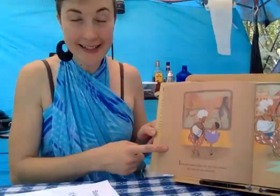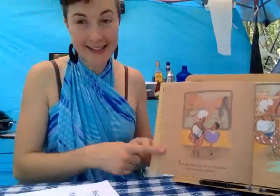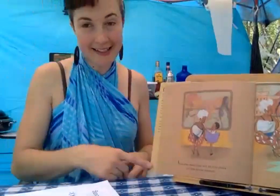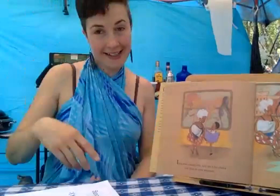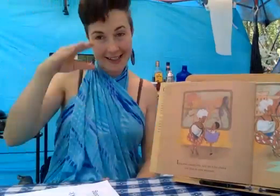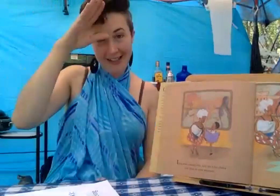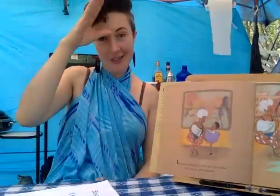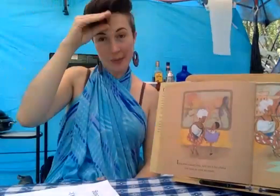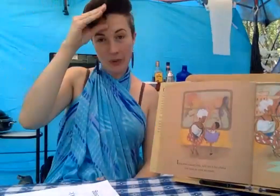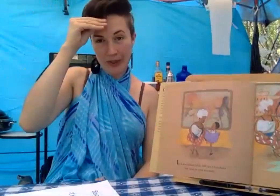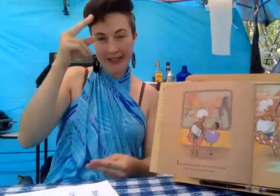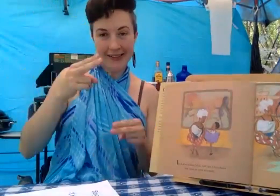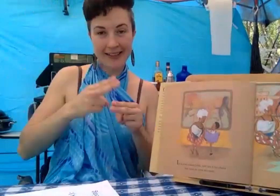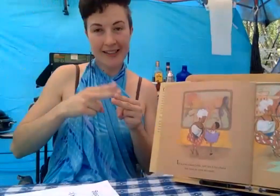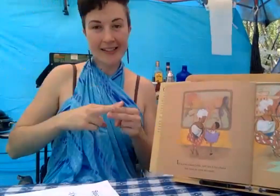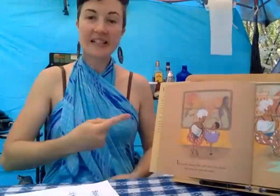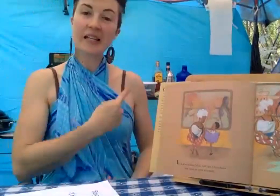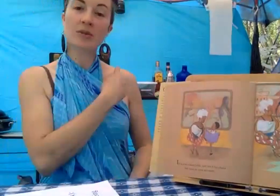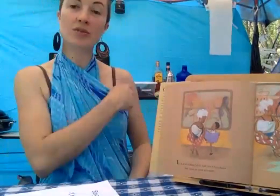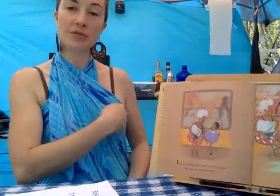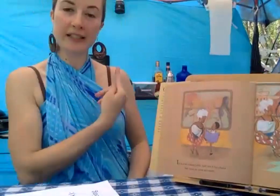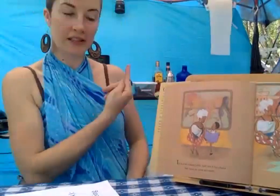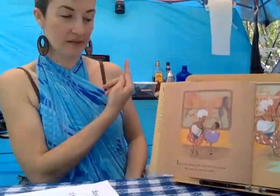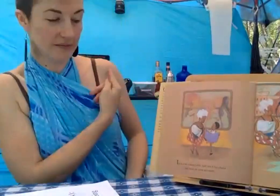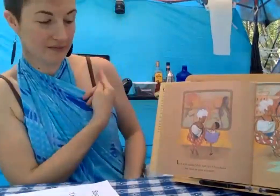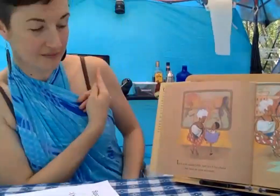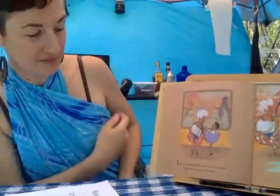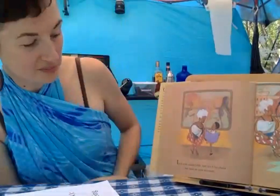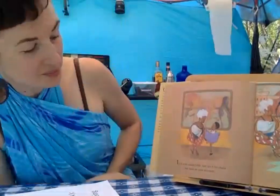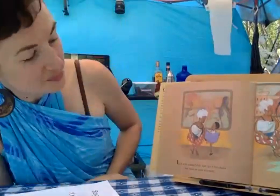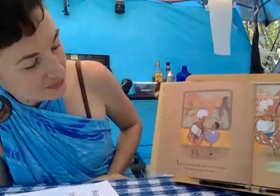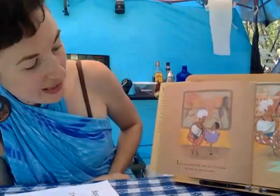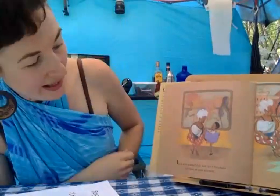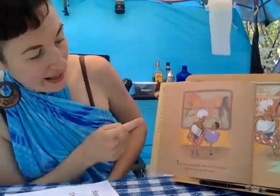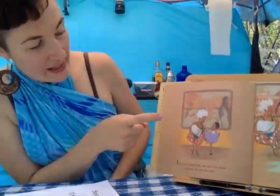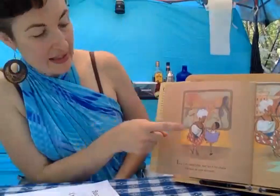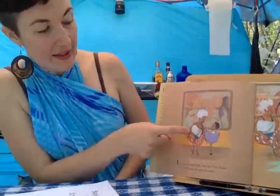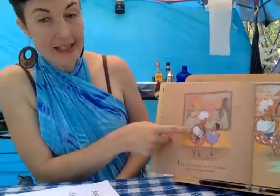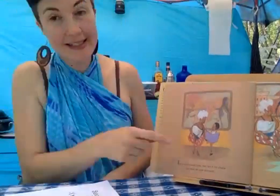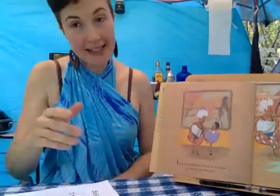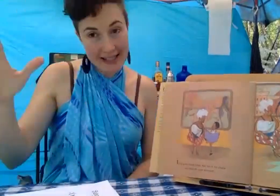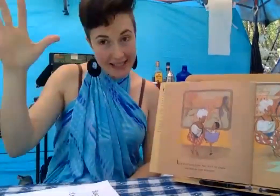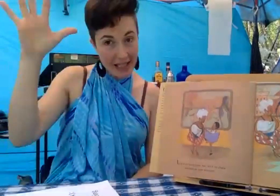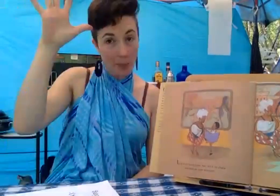This is a boy named Julián. And this is his